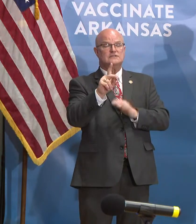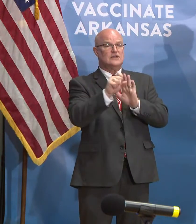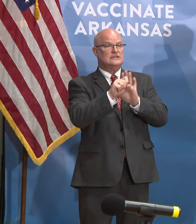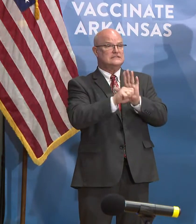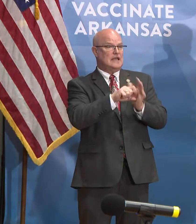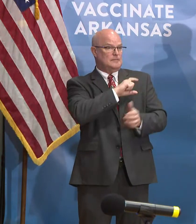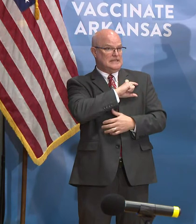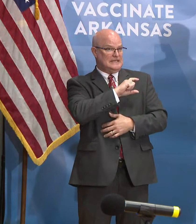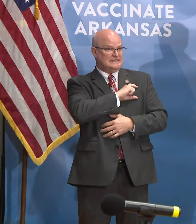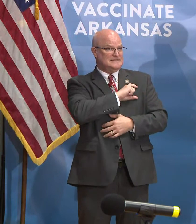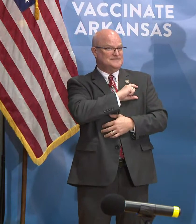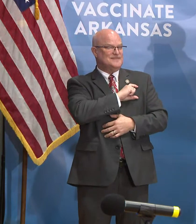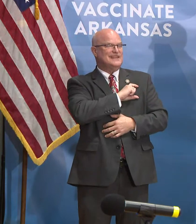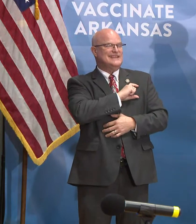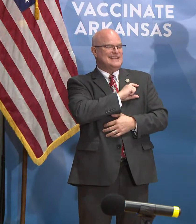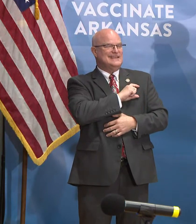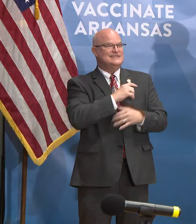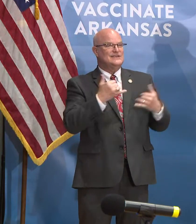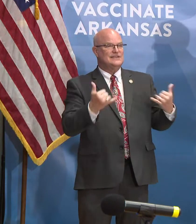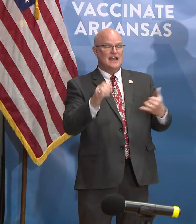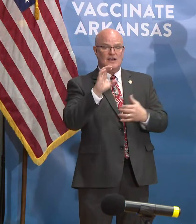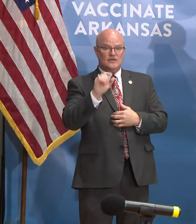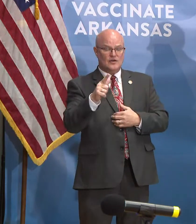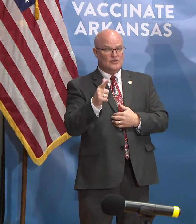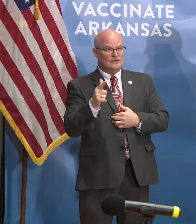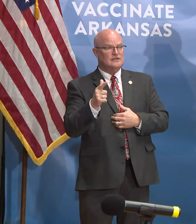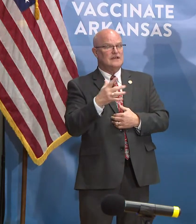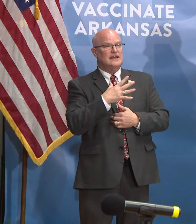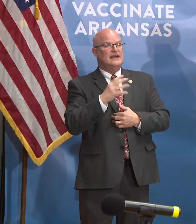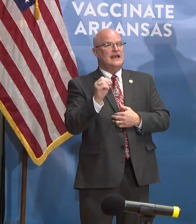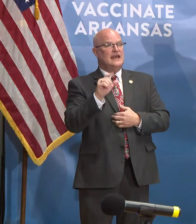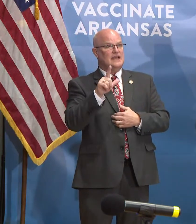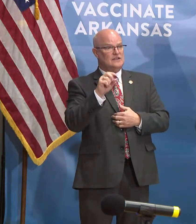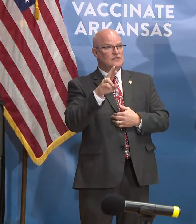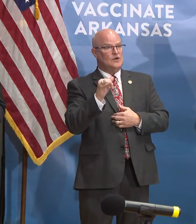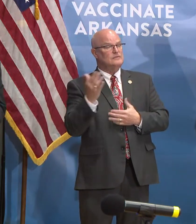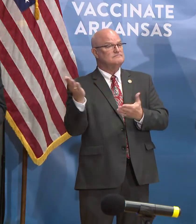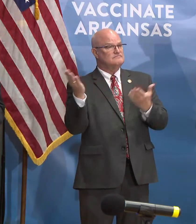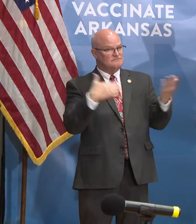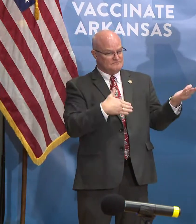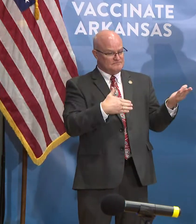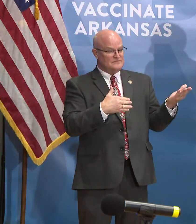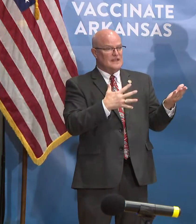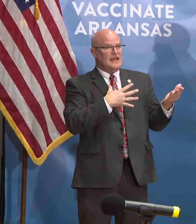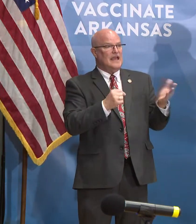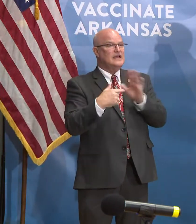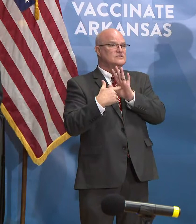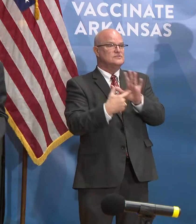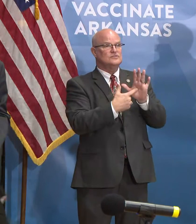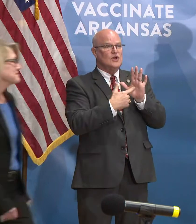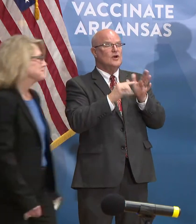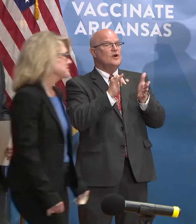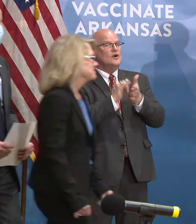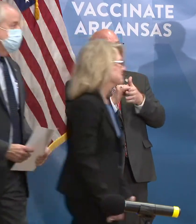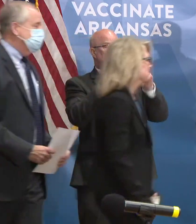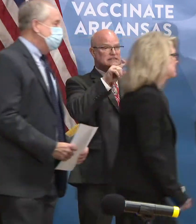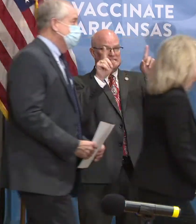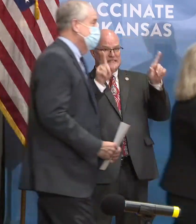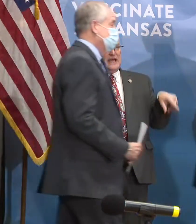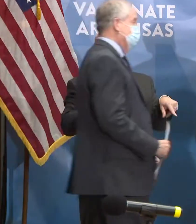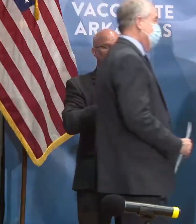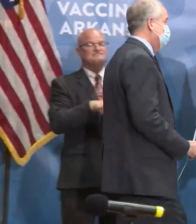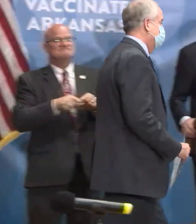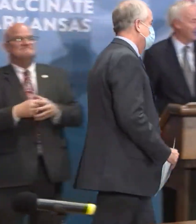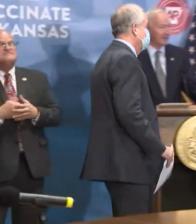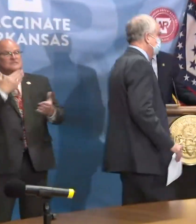State Police. And so, Colonel, if you could, and Lori, if you could come over and show the sign, I think that'd